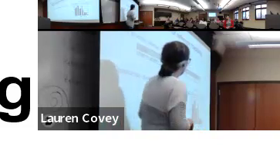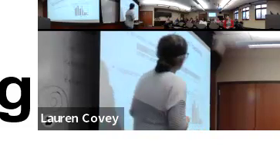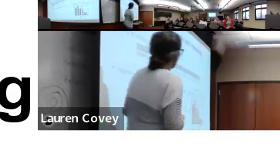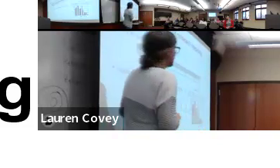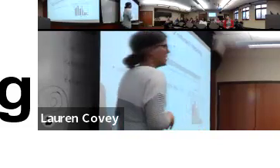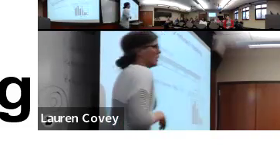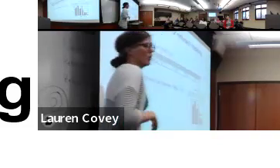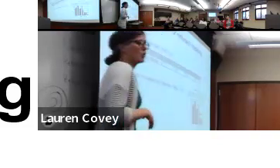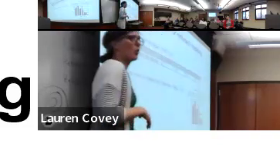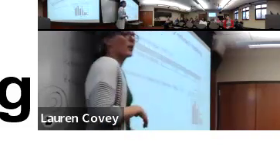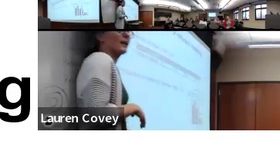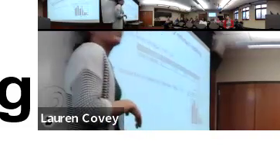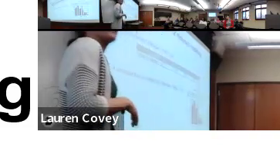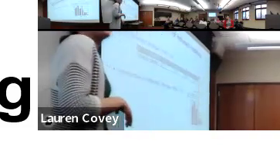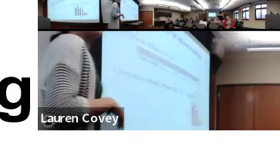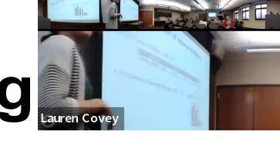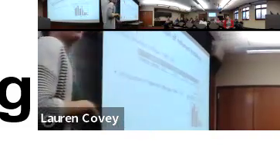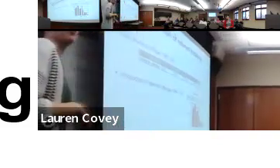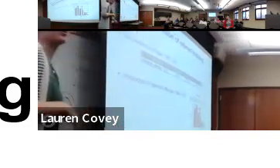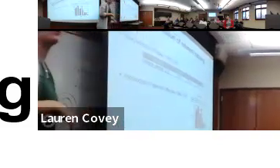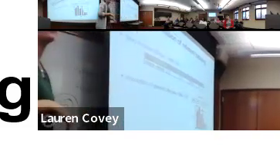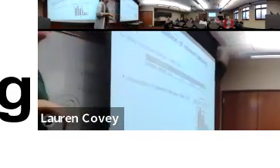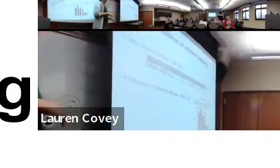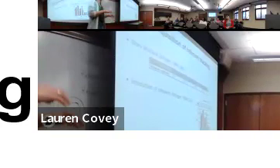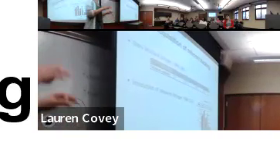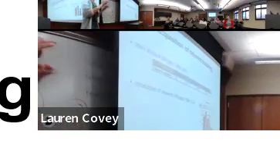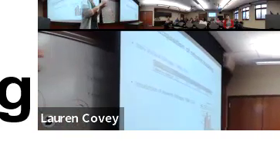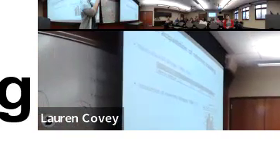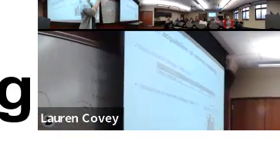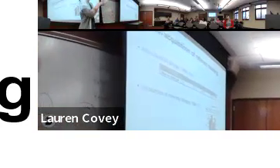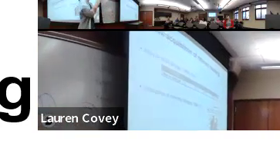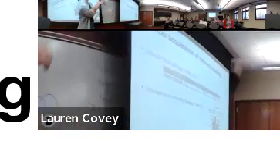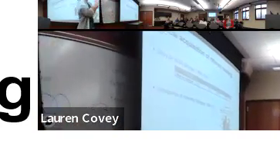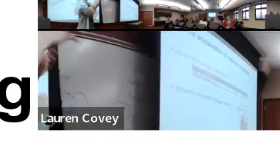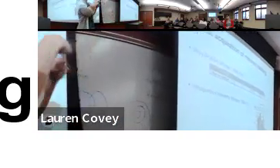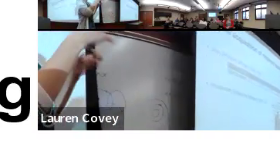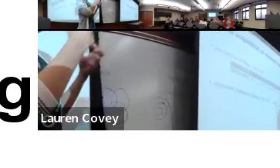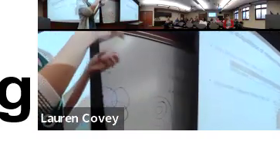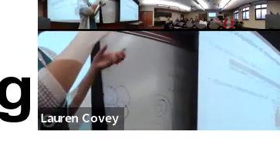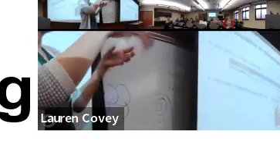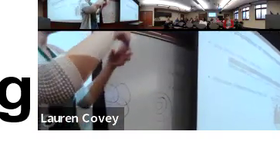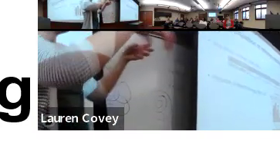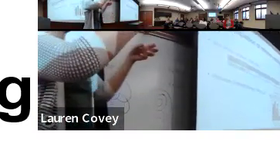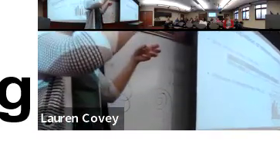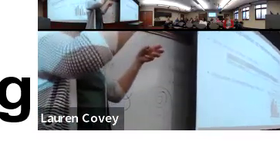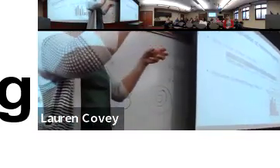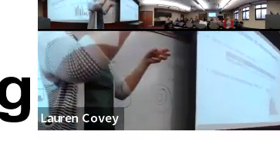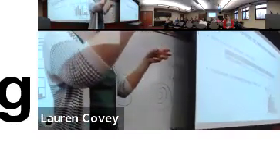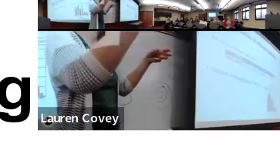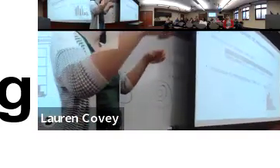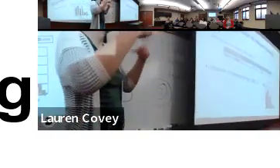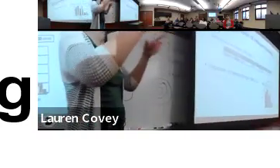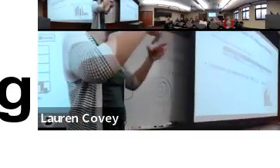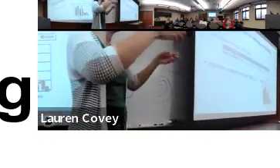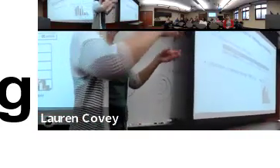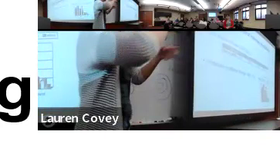even the 11 to 13 year olds don't get as many in as the adults do, right? So it's very clear that even just how much information you include, how many